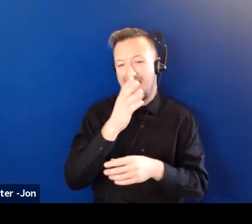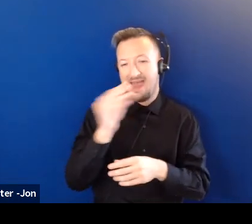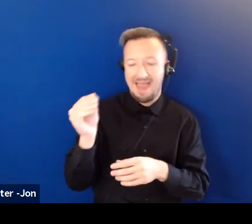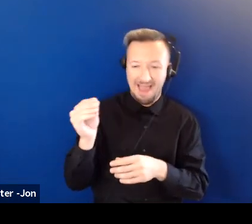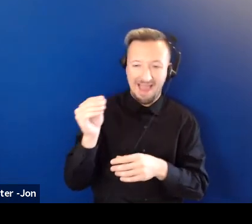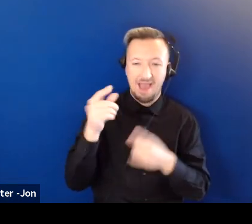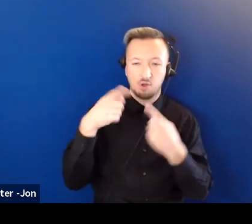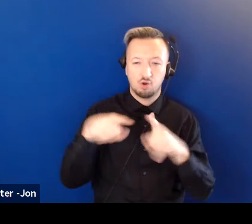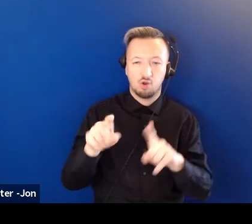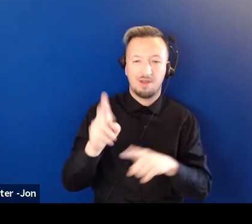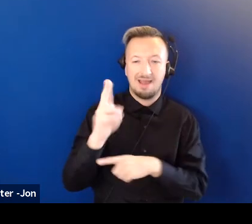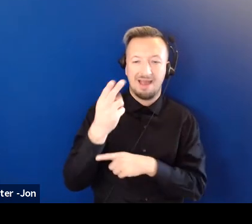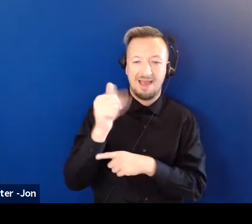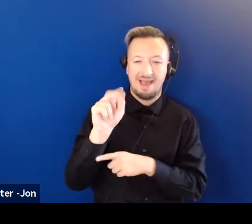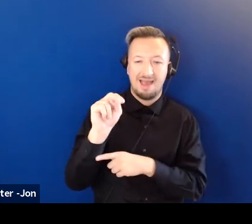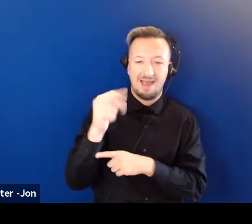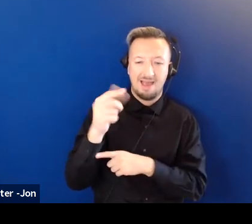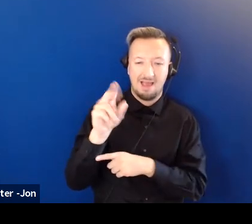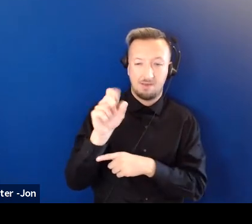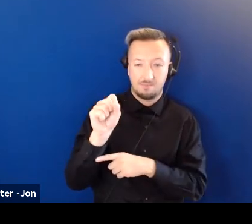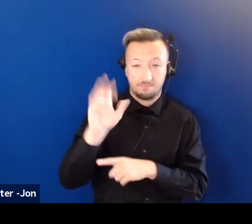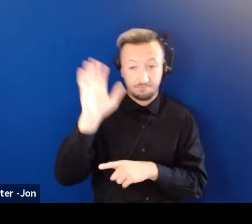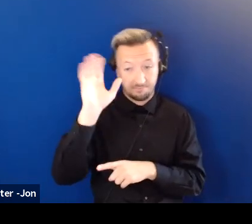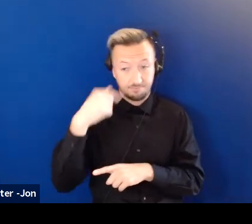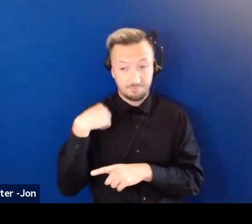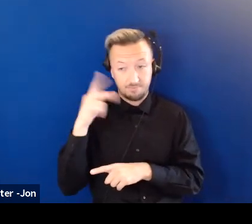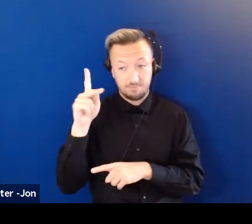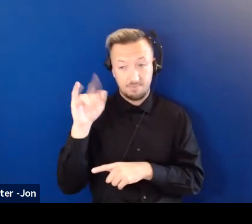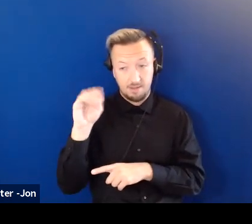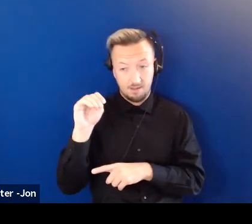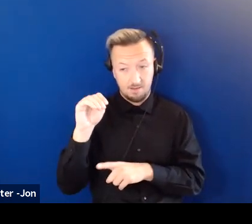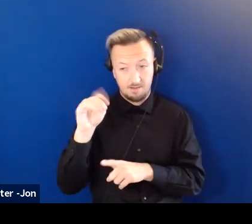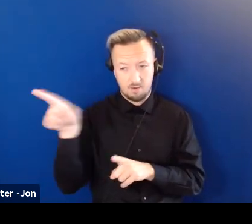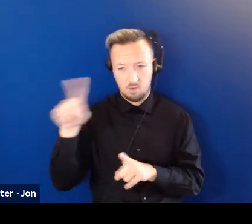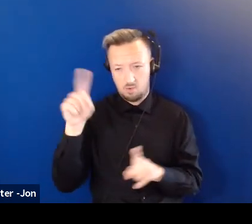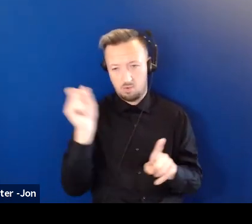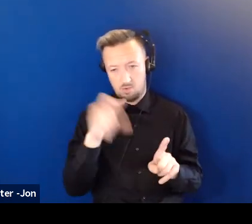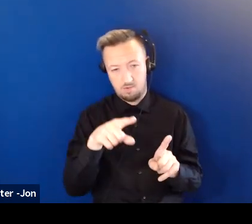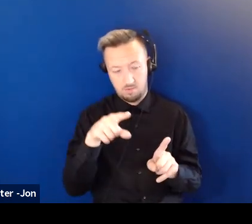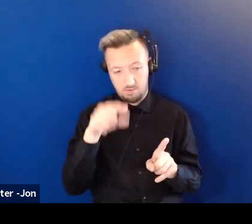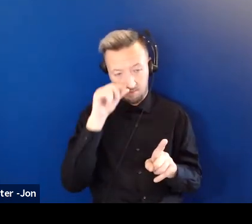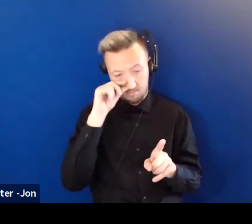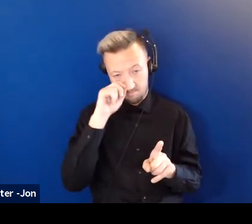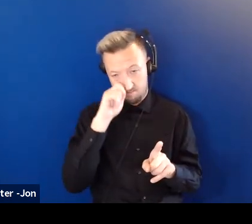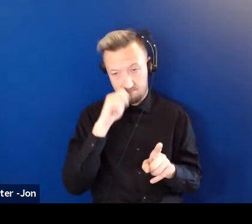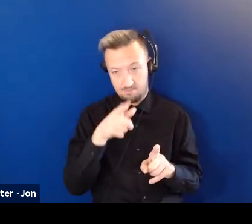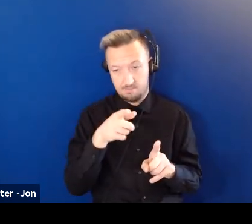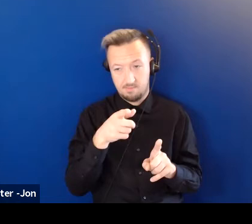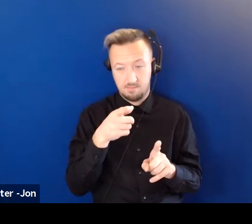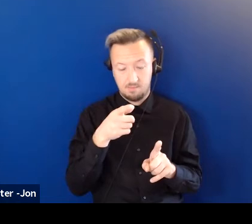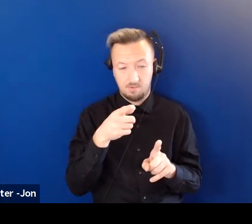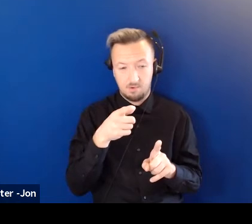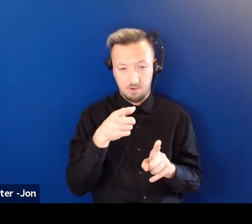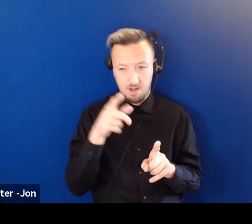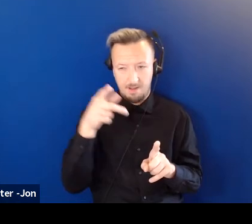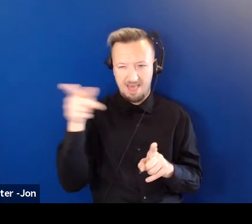mentoring. All right, next slide, please. Aja, this is Kim. Again, we had a question, and since you just ran over it,